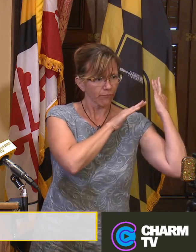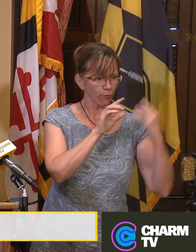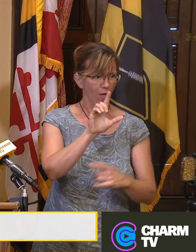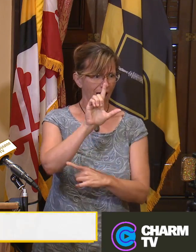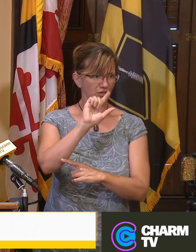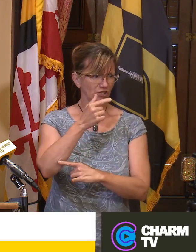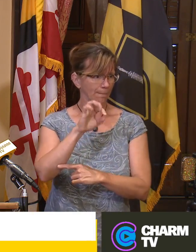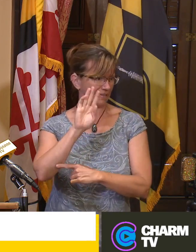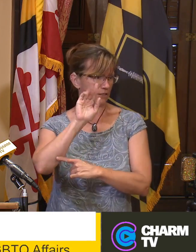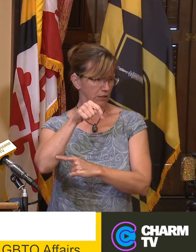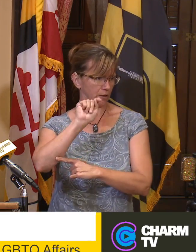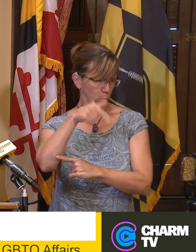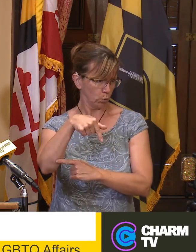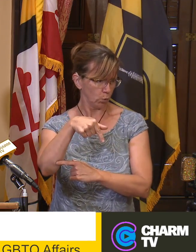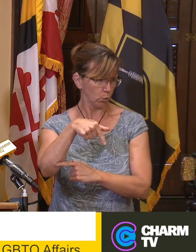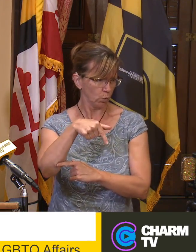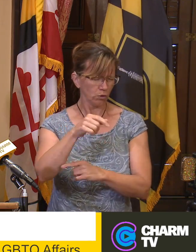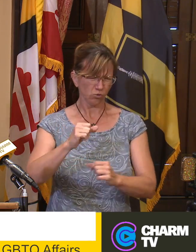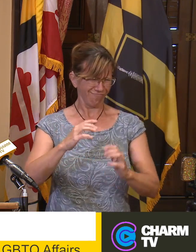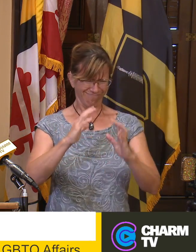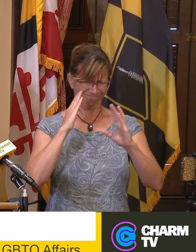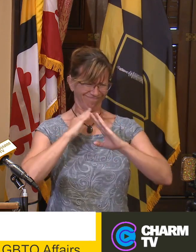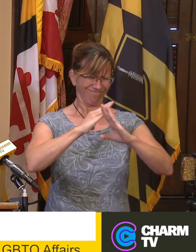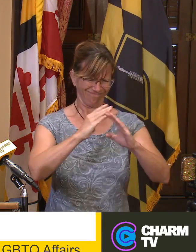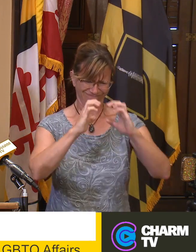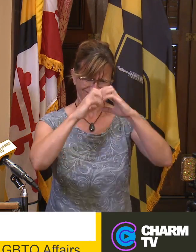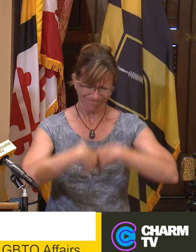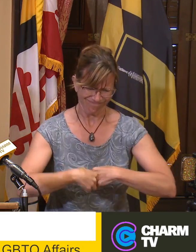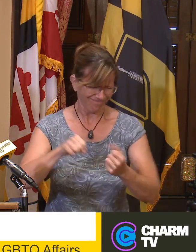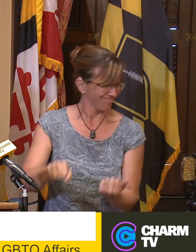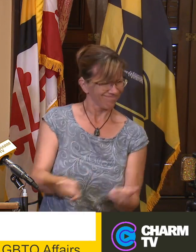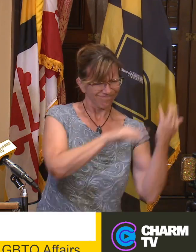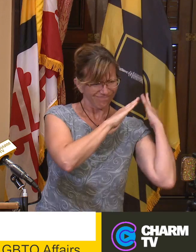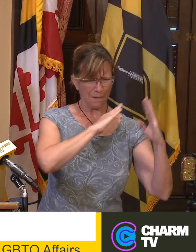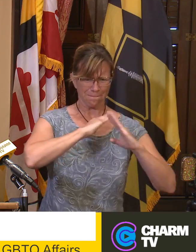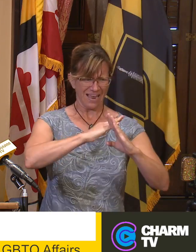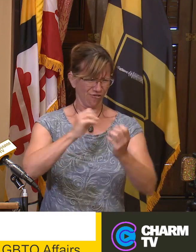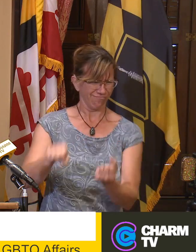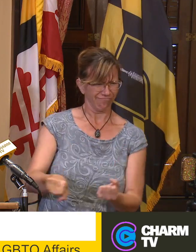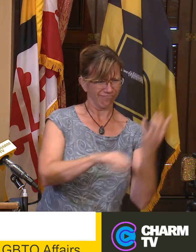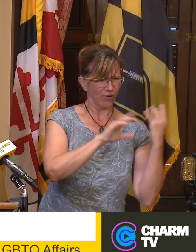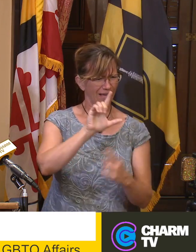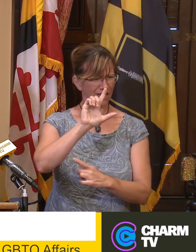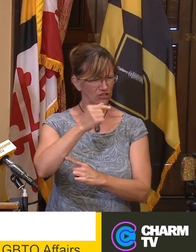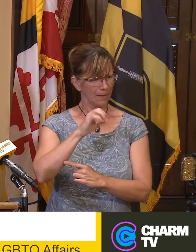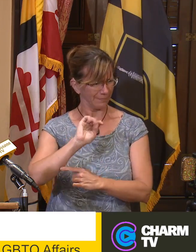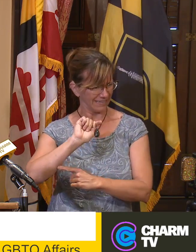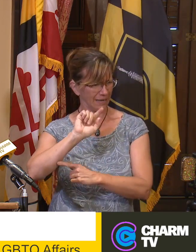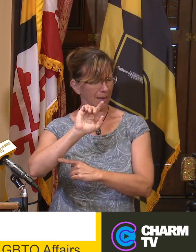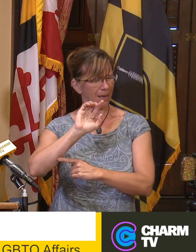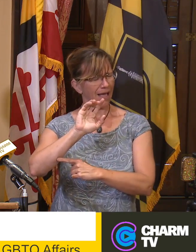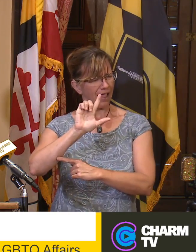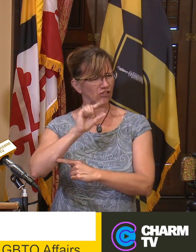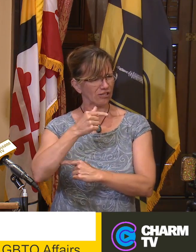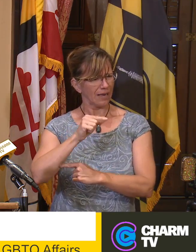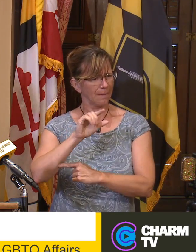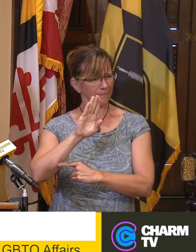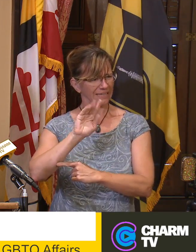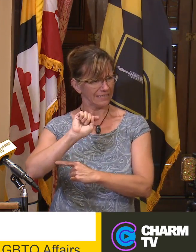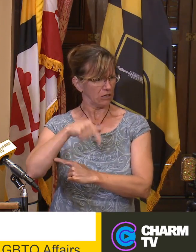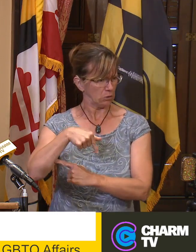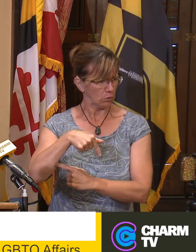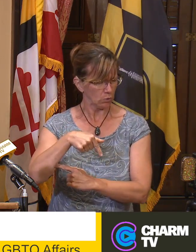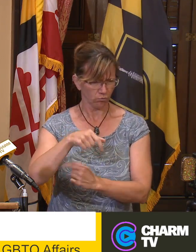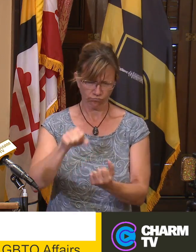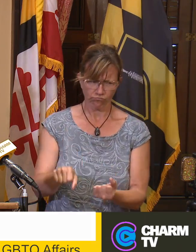down barriers so that our residents can thrive in our city. This is just the first step, and this is a